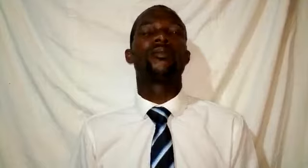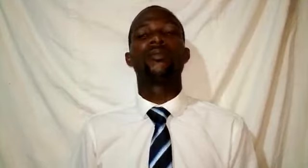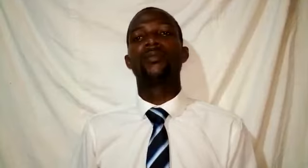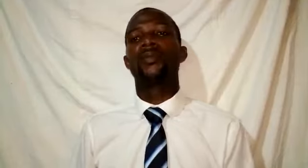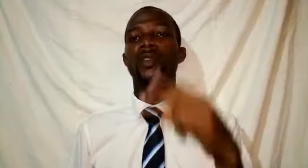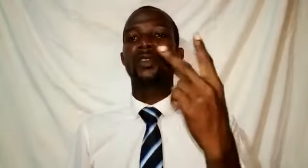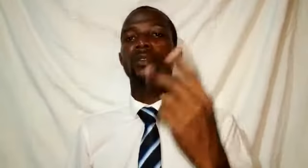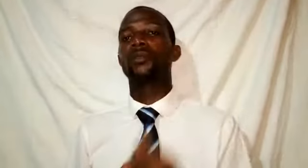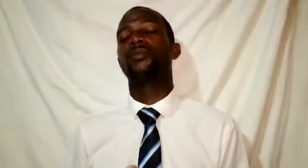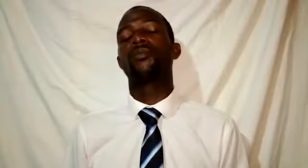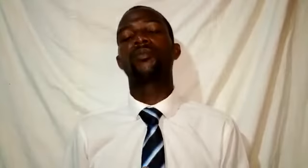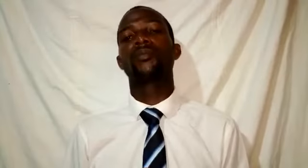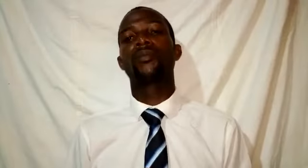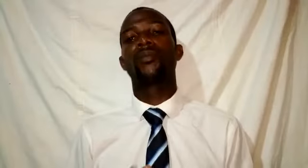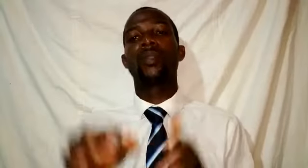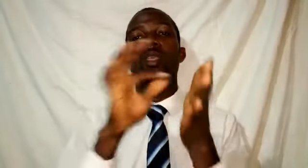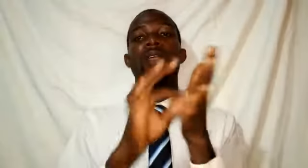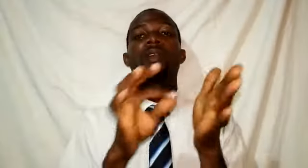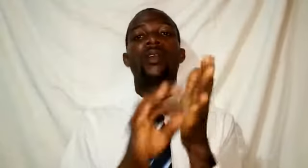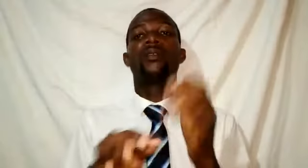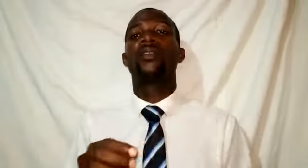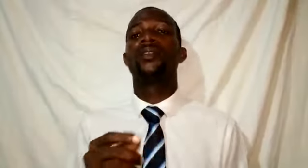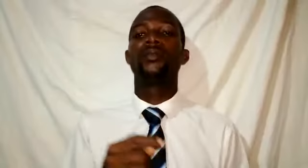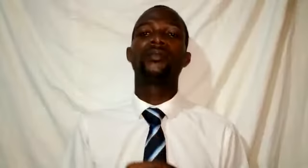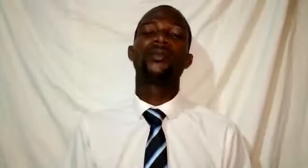2. Calculate 1.